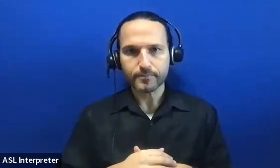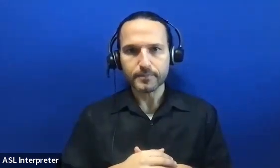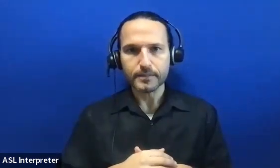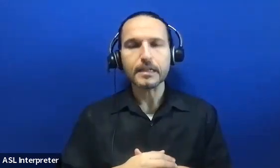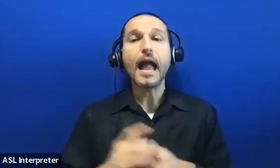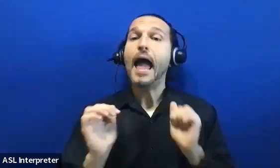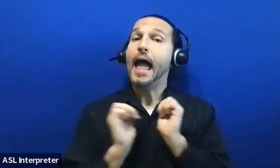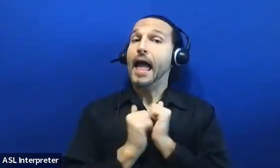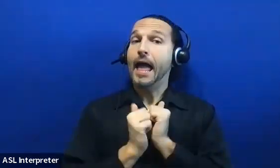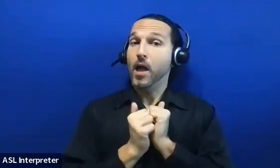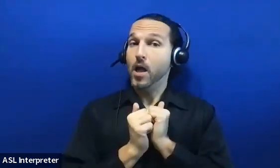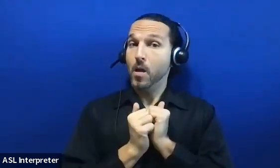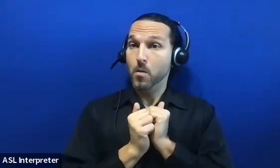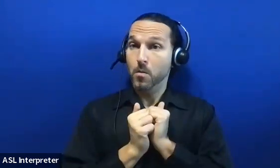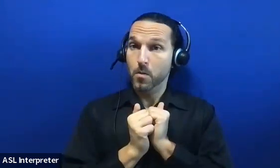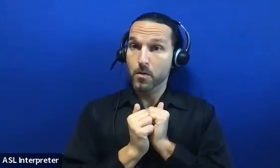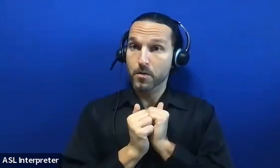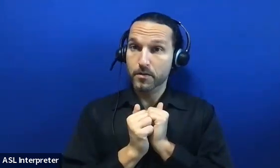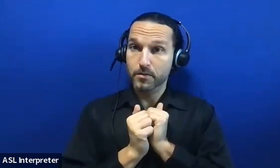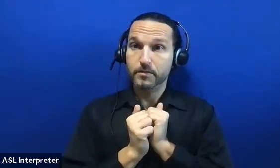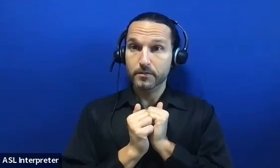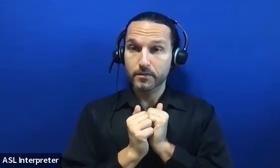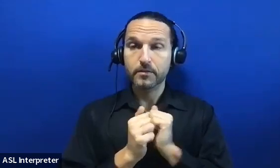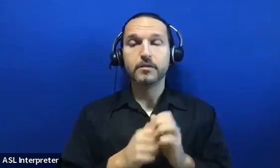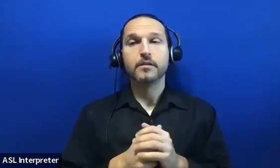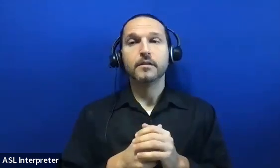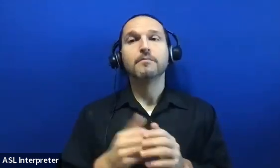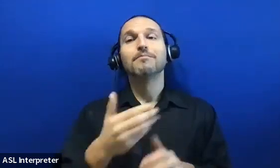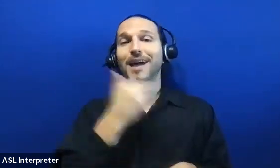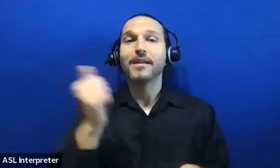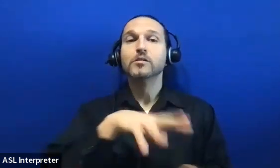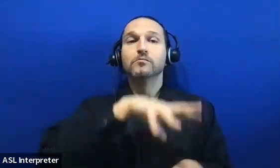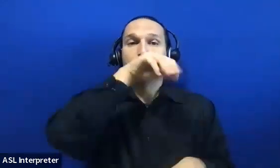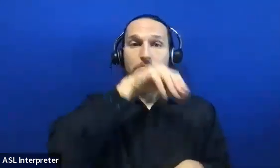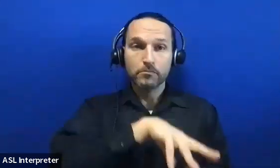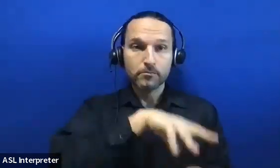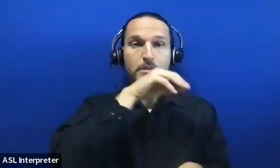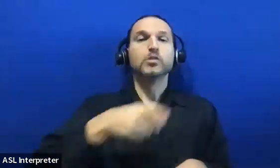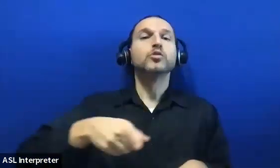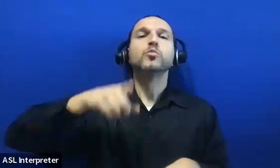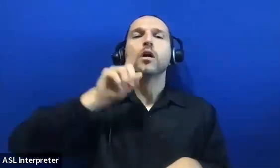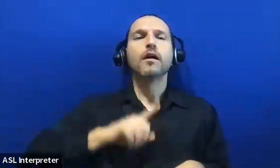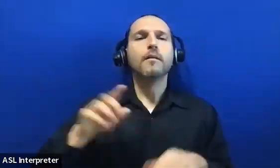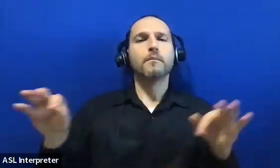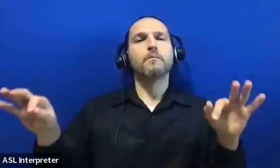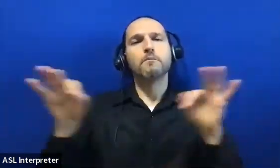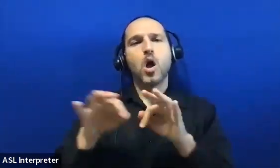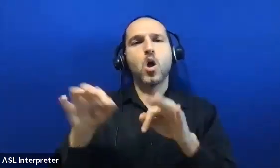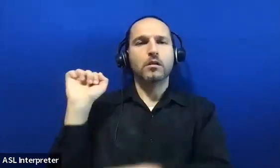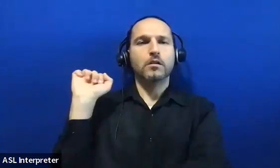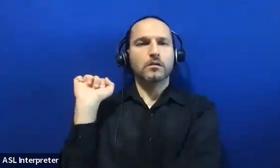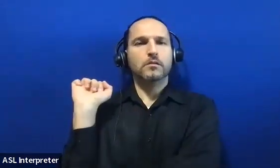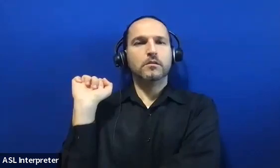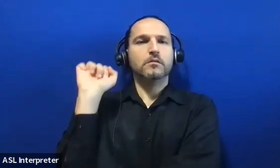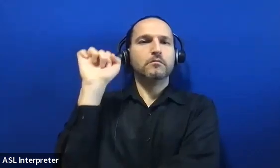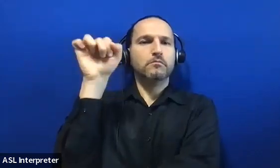One way where we can have a better chance to coordinate breathing and swallowing is to make sure that we are positioned correctly.